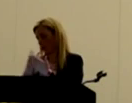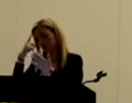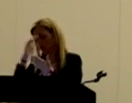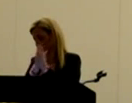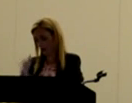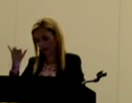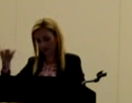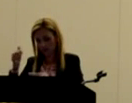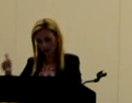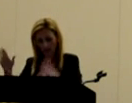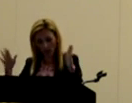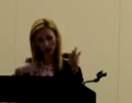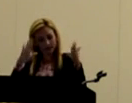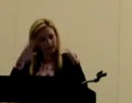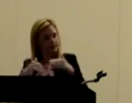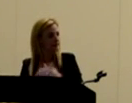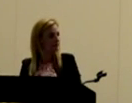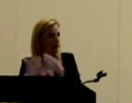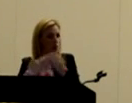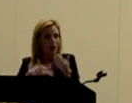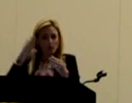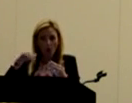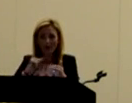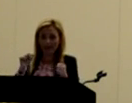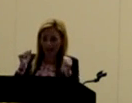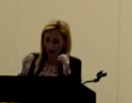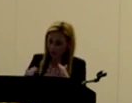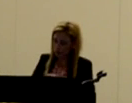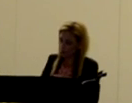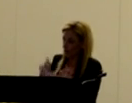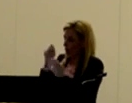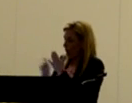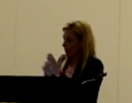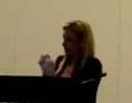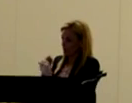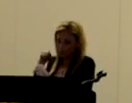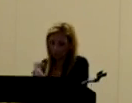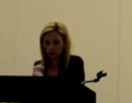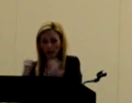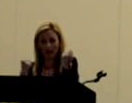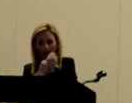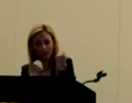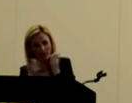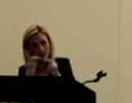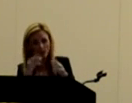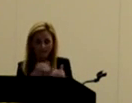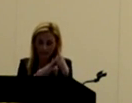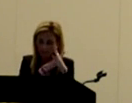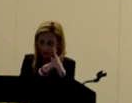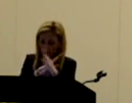not all my dreams turned out that way that I expected. Because although I'm known as an actress, and an author, and a producer, and an advocate for people